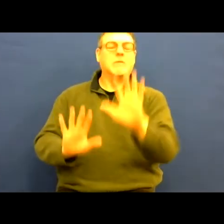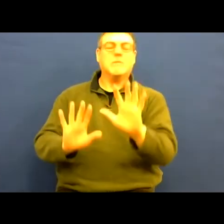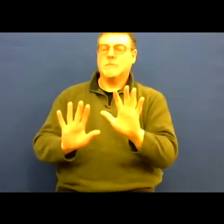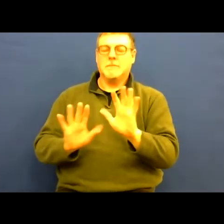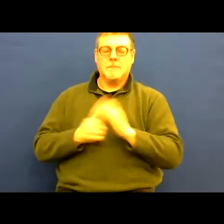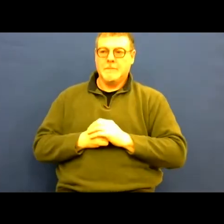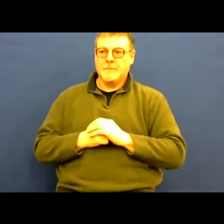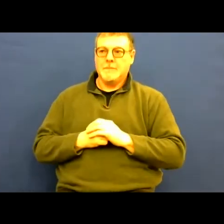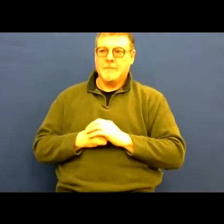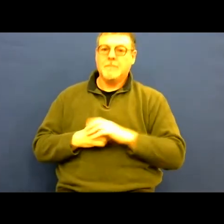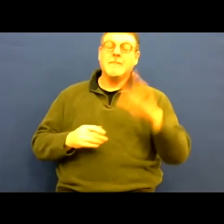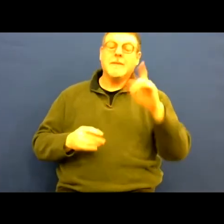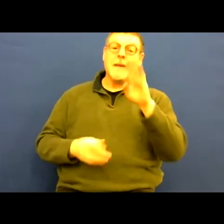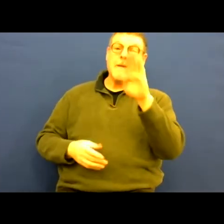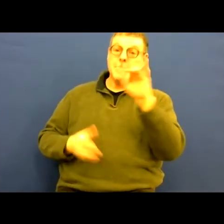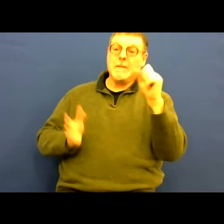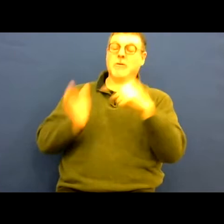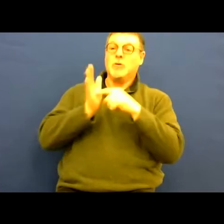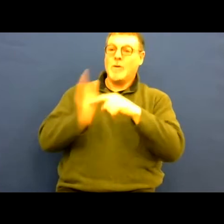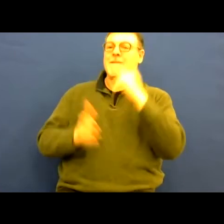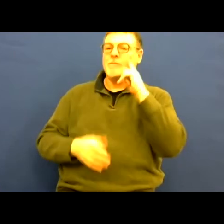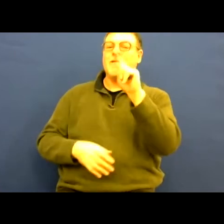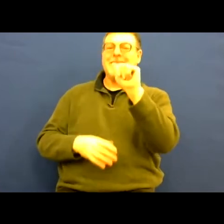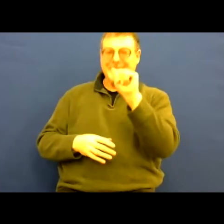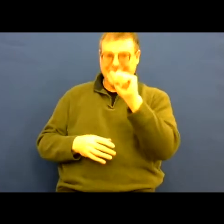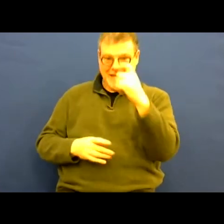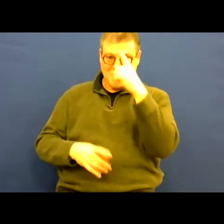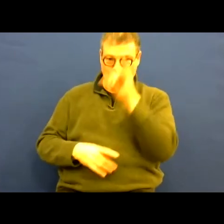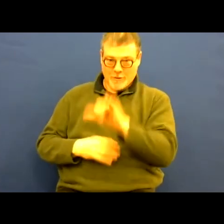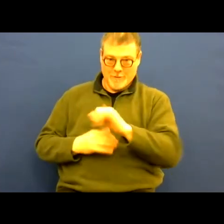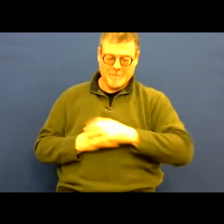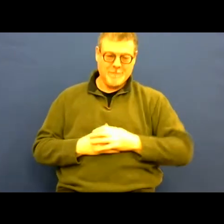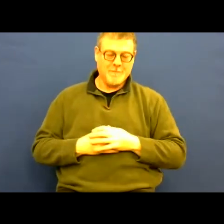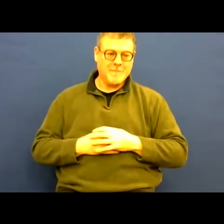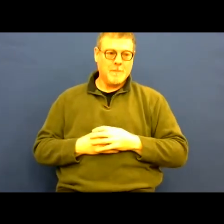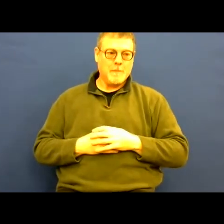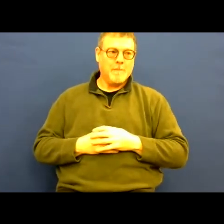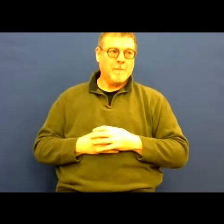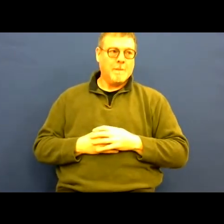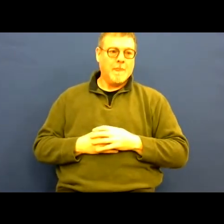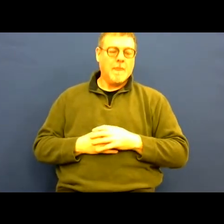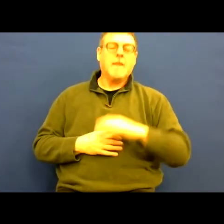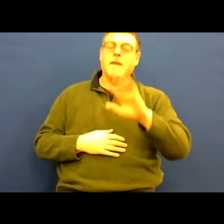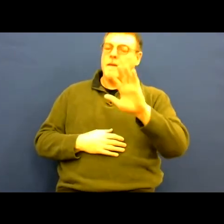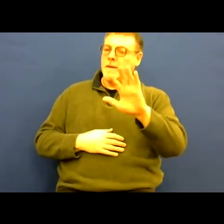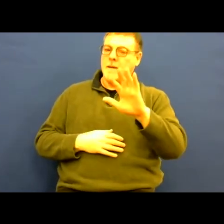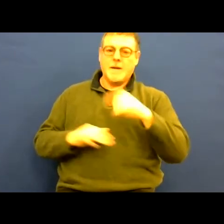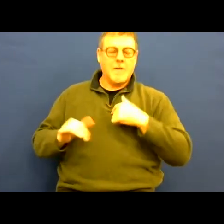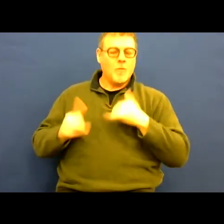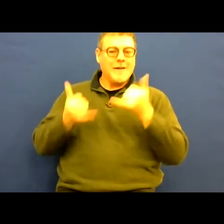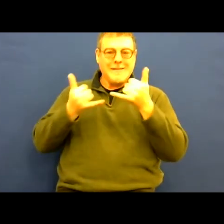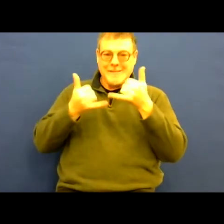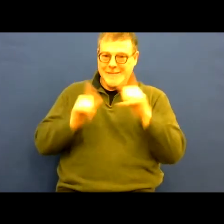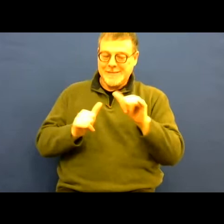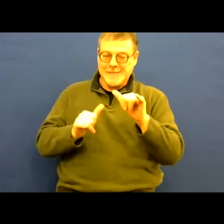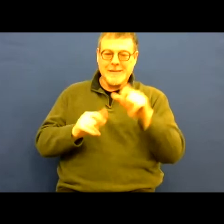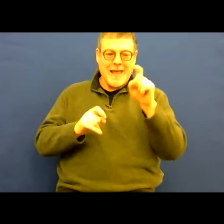not that we owe them, we collect the taxes for them. yeah. Well, we still have to pry them out of